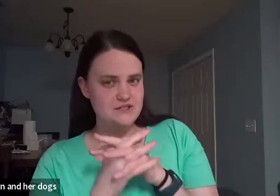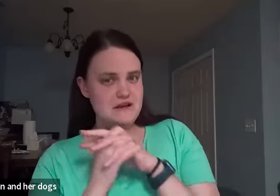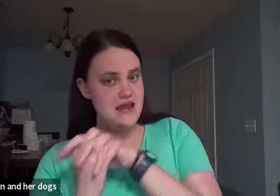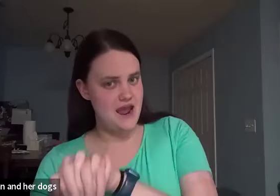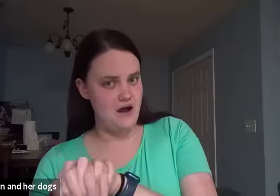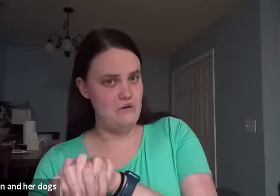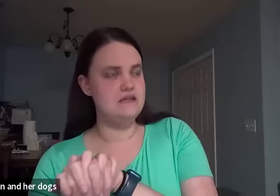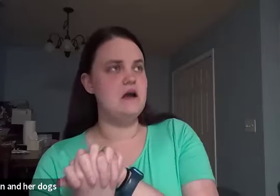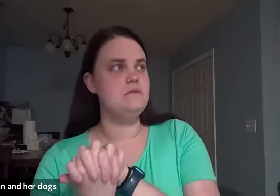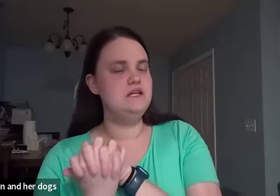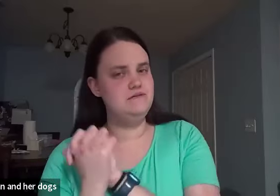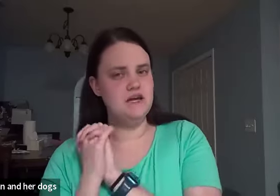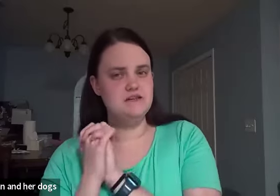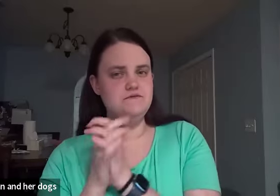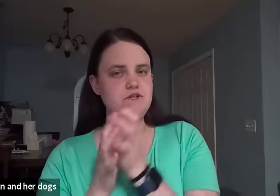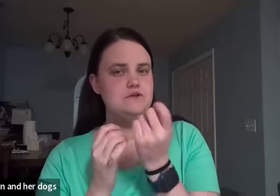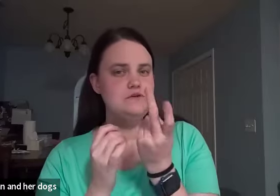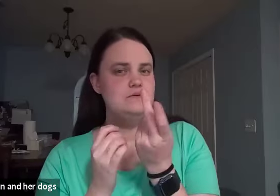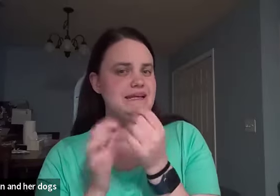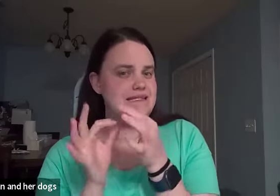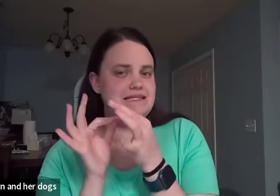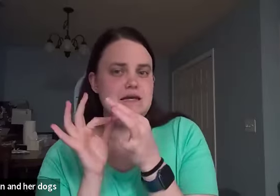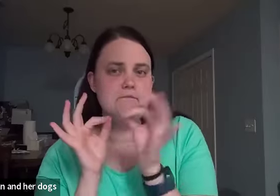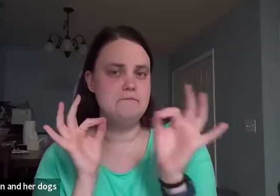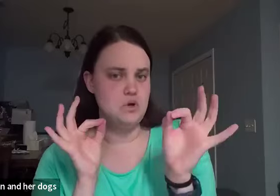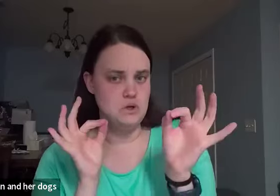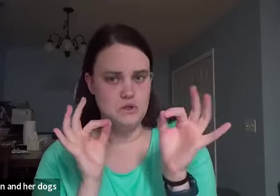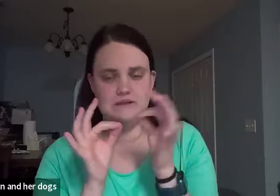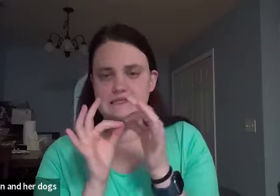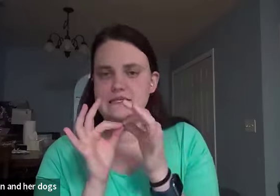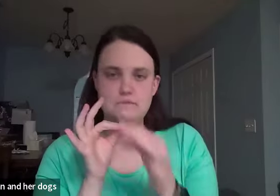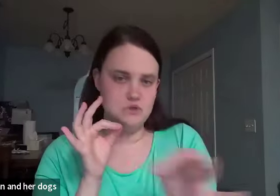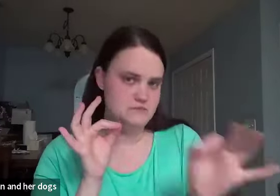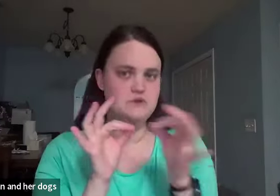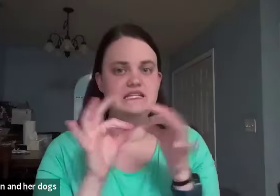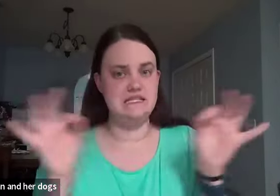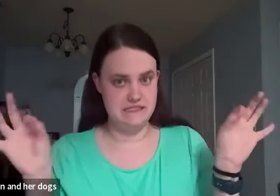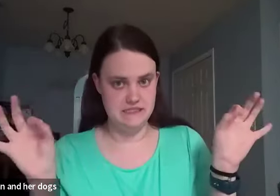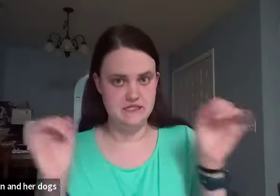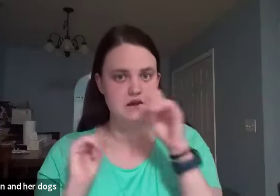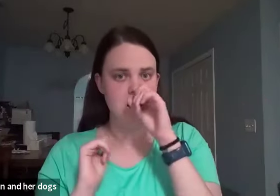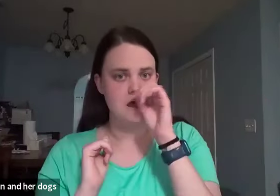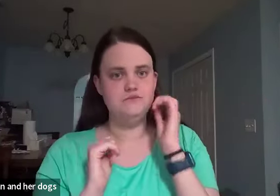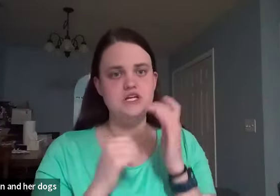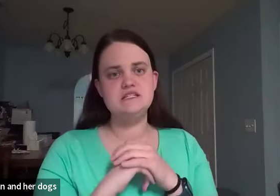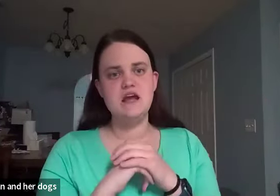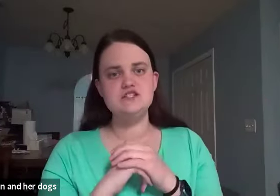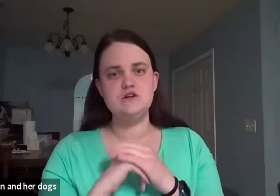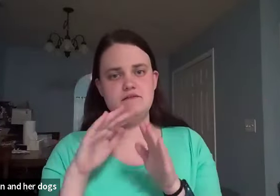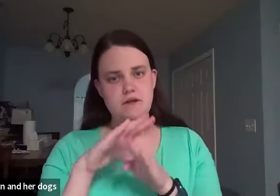do now is I'm going to give you guys a few like simple sentences. Just to kind of start that